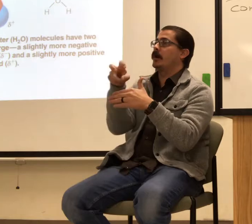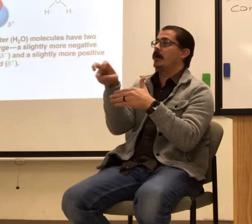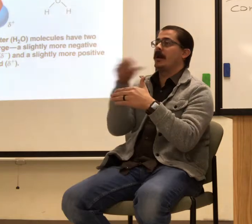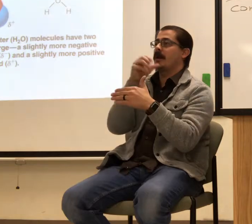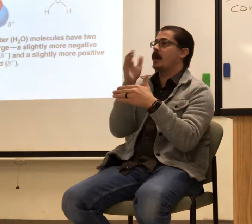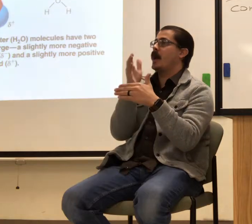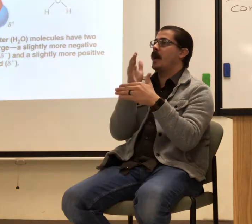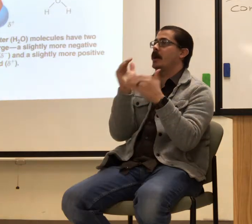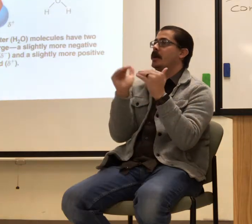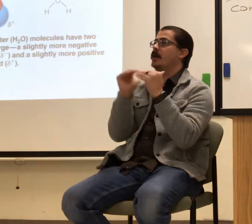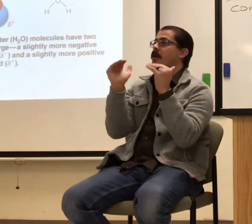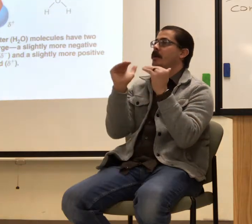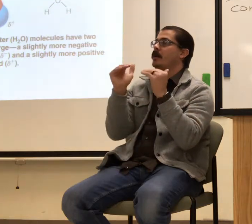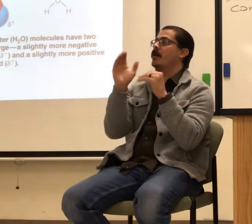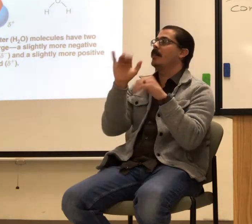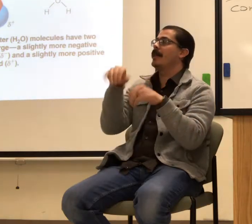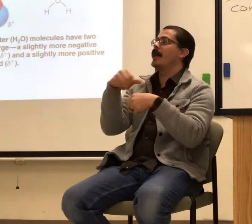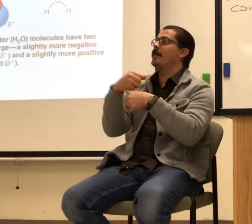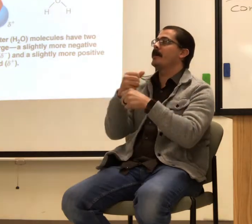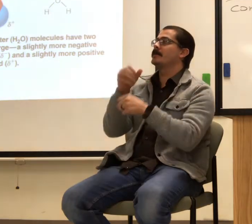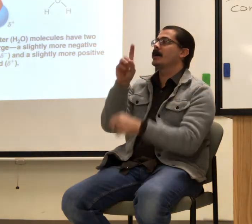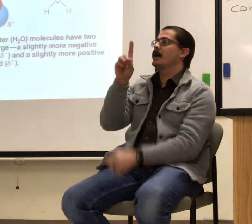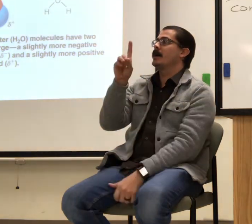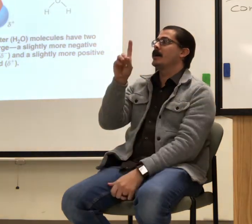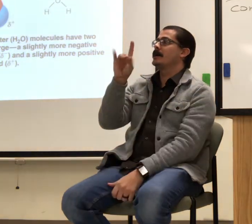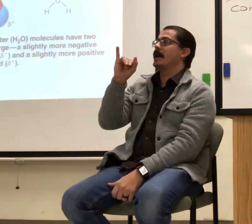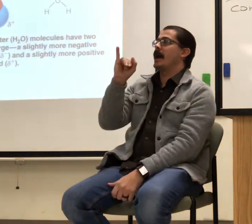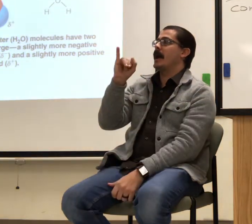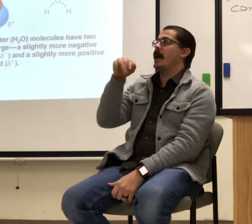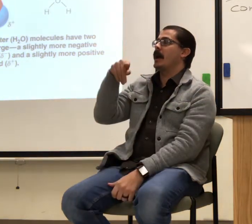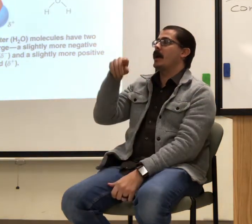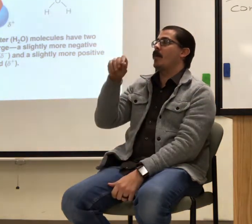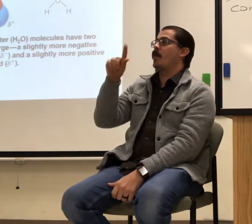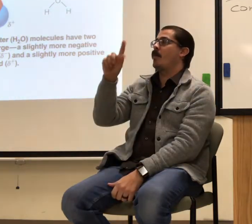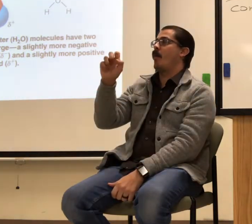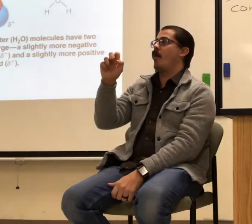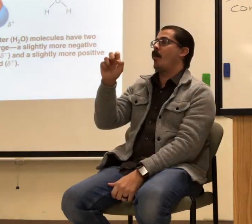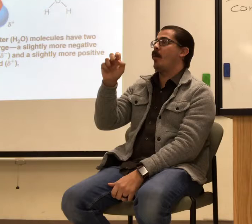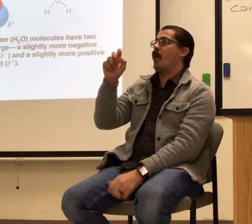It creates what's called a dipole moment.